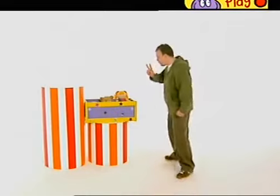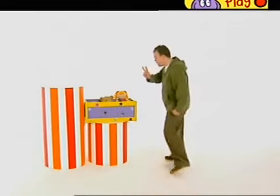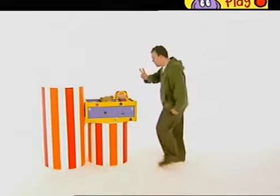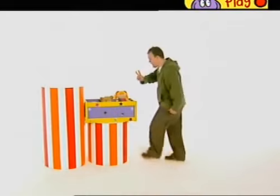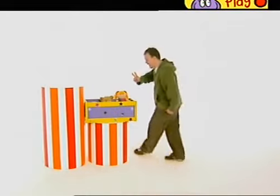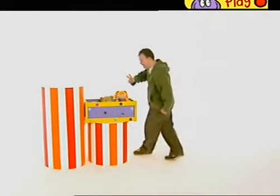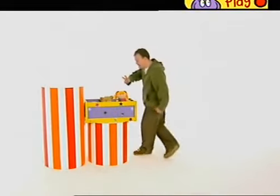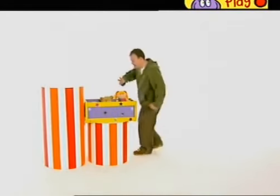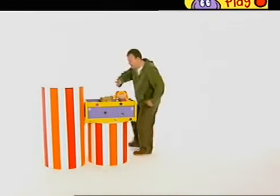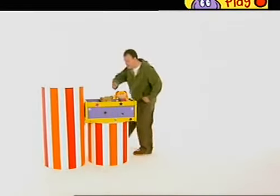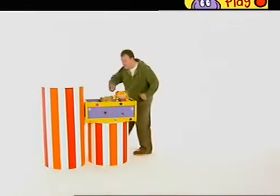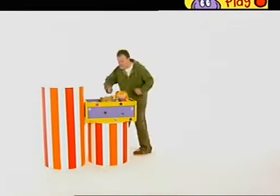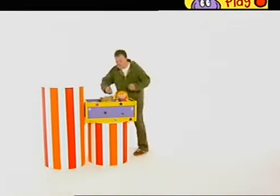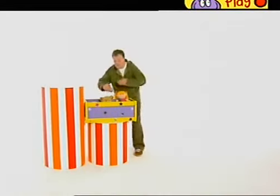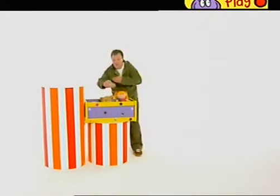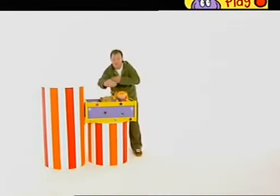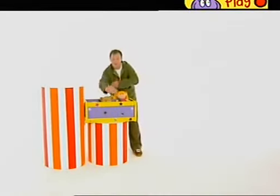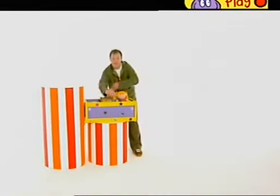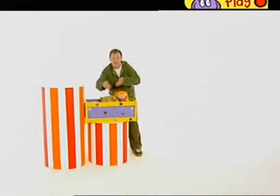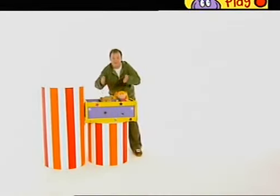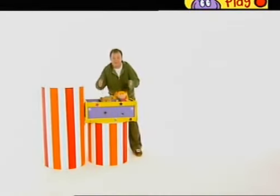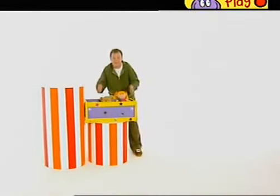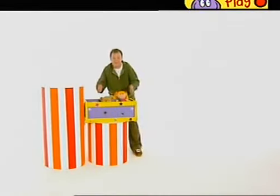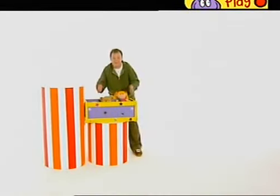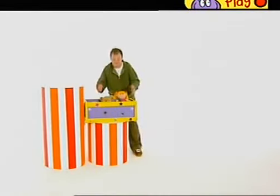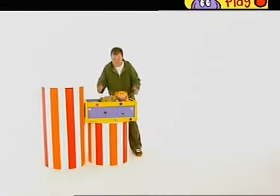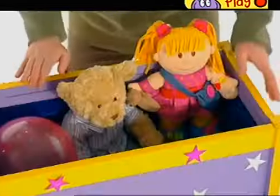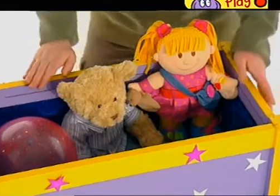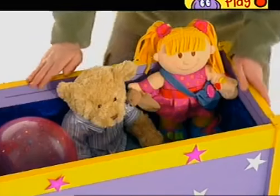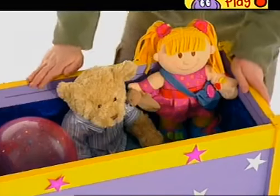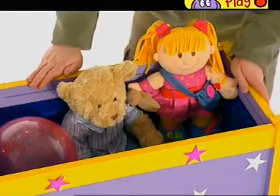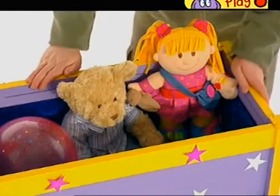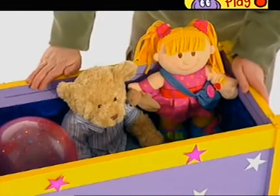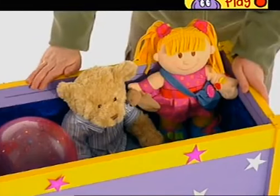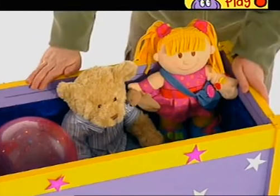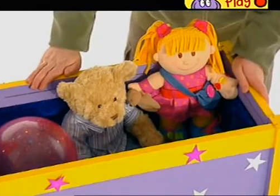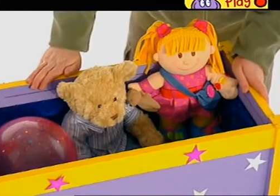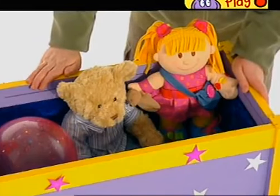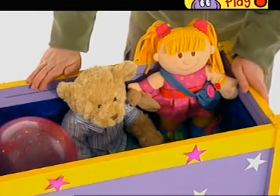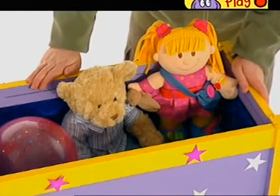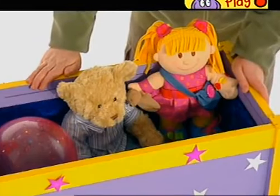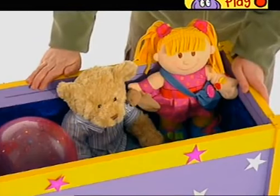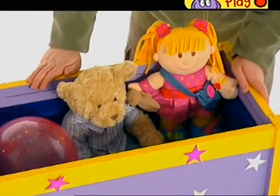Look in this box. There are toys.